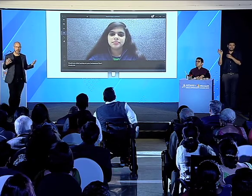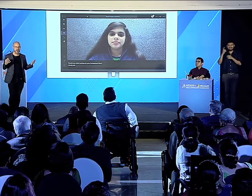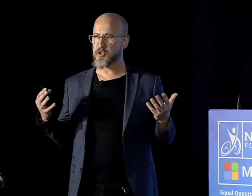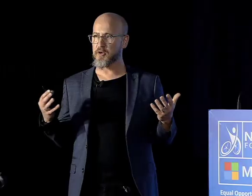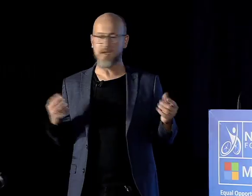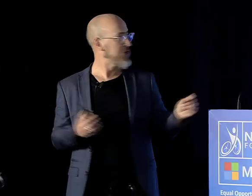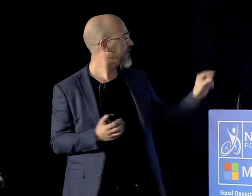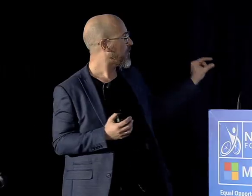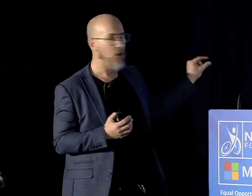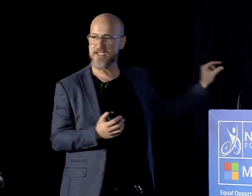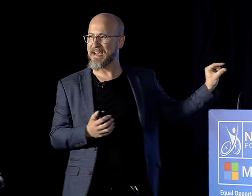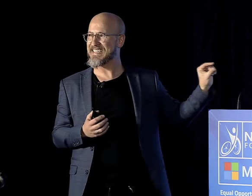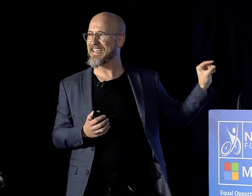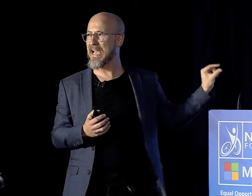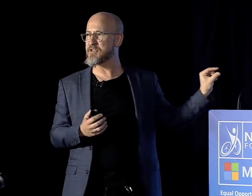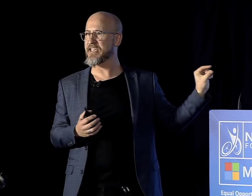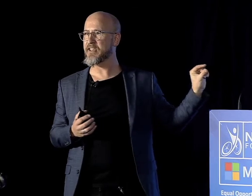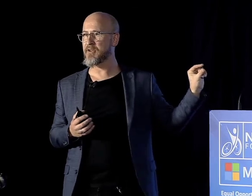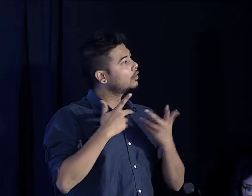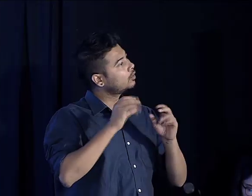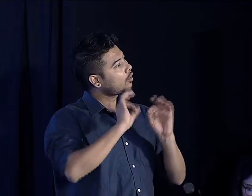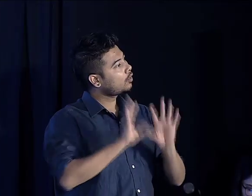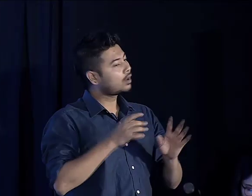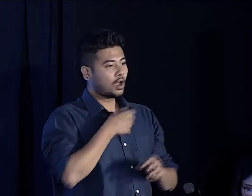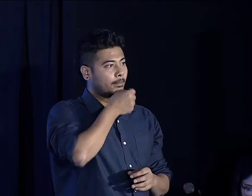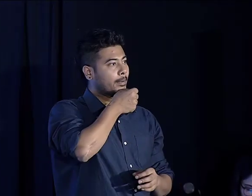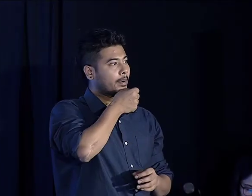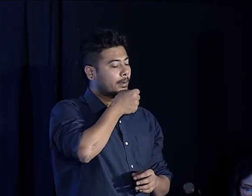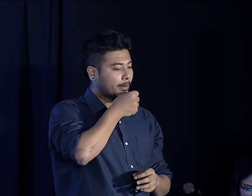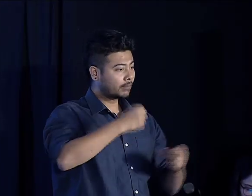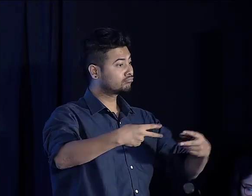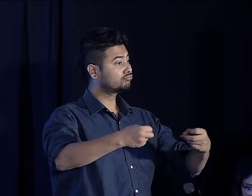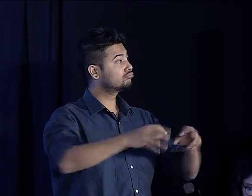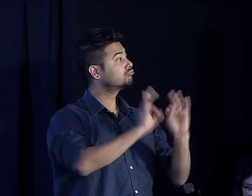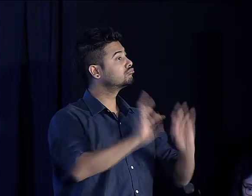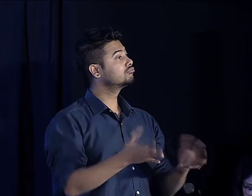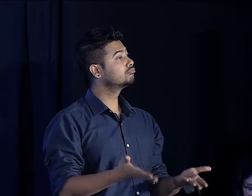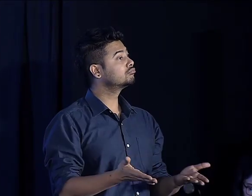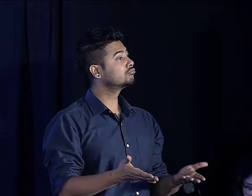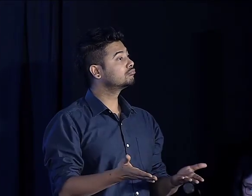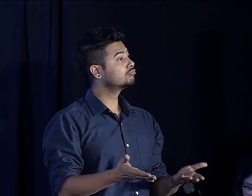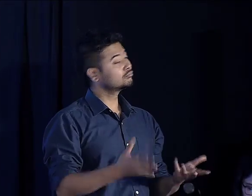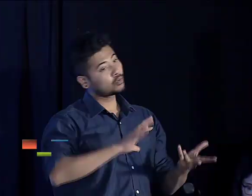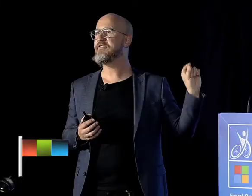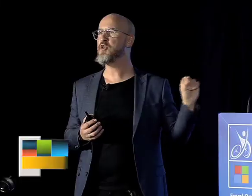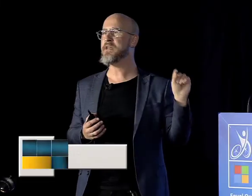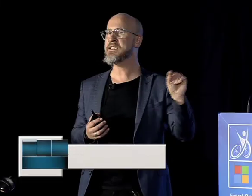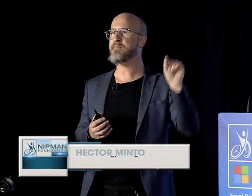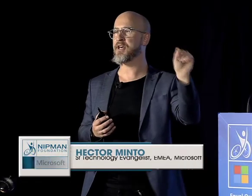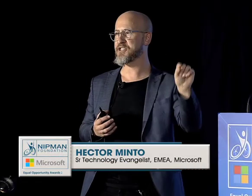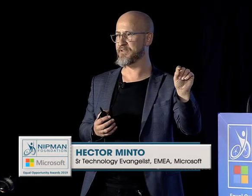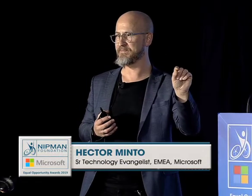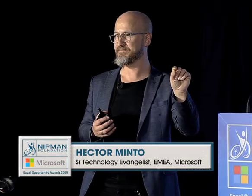a conference call with automatic captioning at the bottom. Every meeting has automatic captioning. And the view